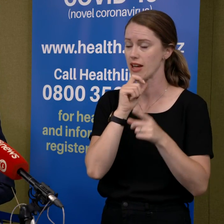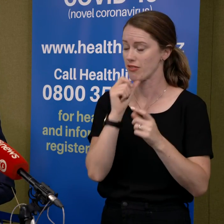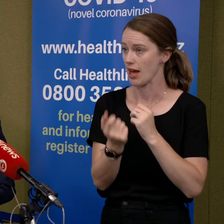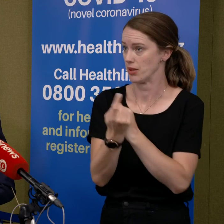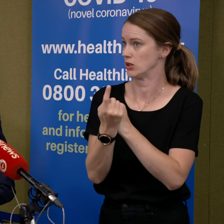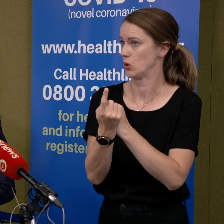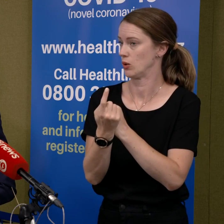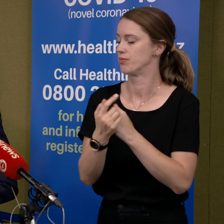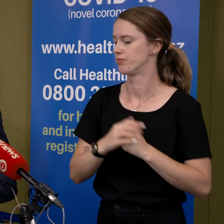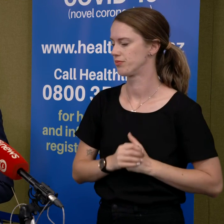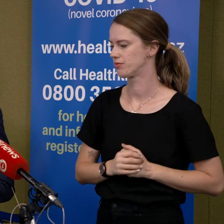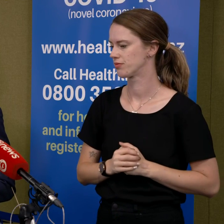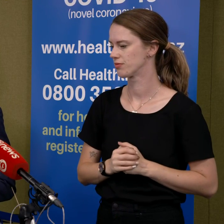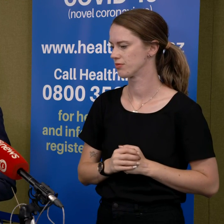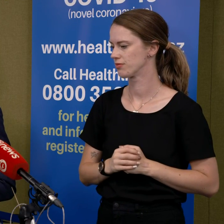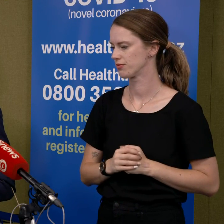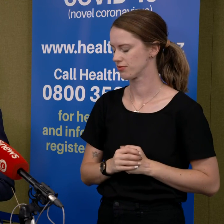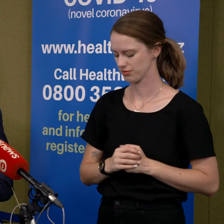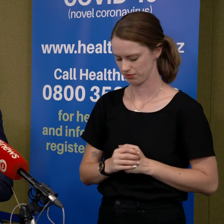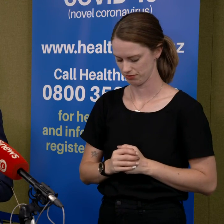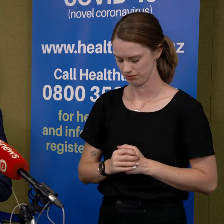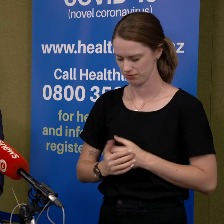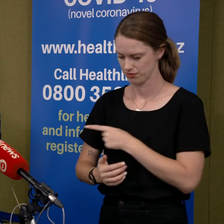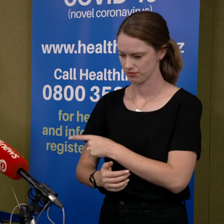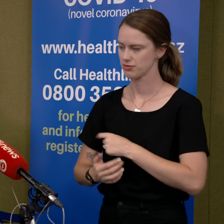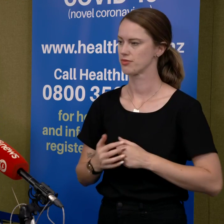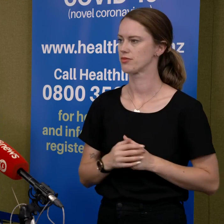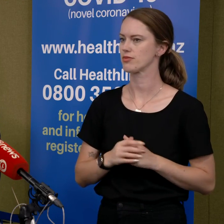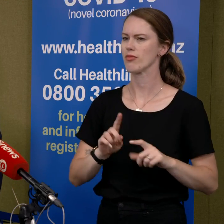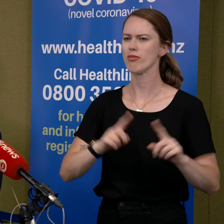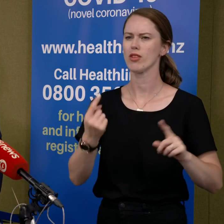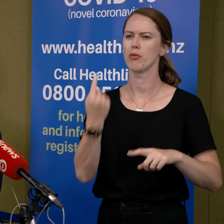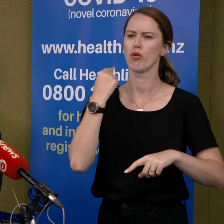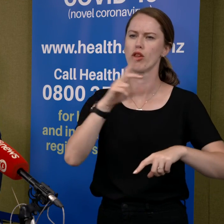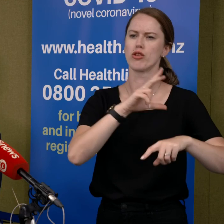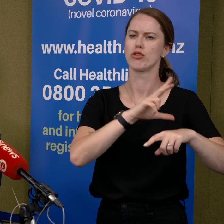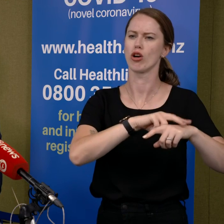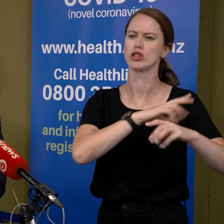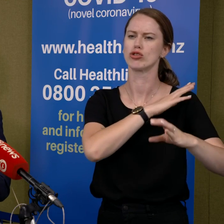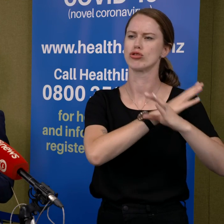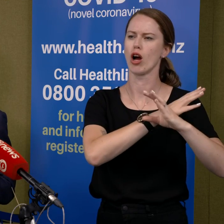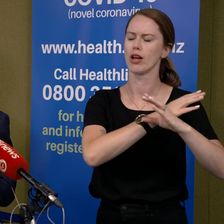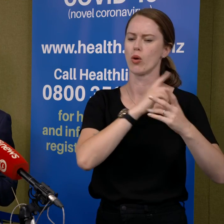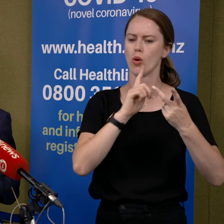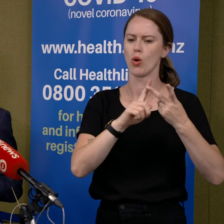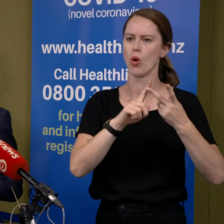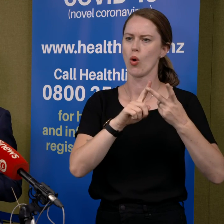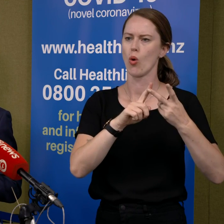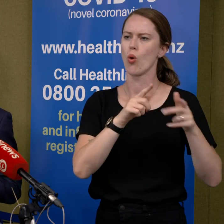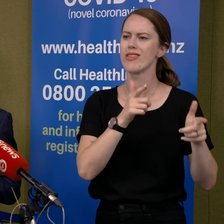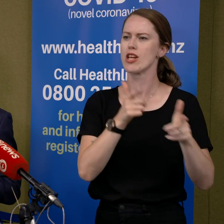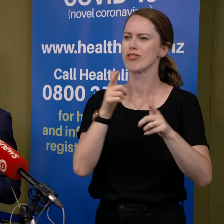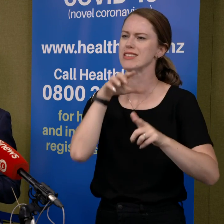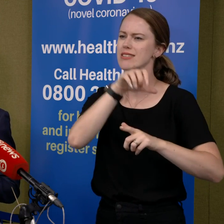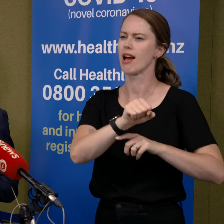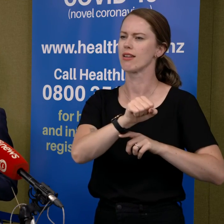happen. Sure. So I think the difference, say, with the doctors' strike or, for example, the terrorist attack in